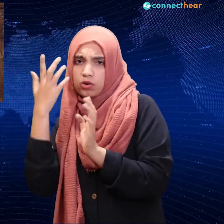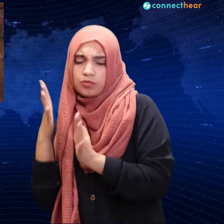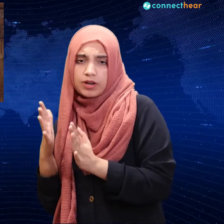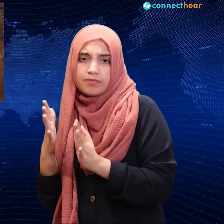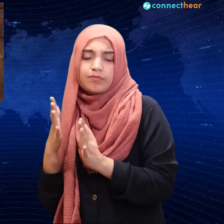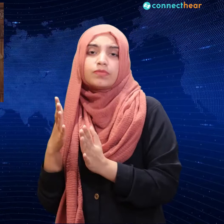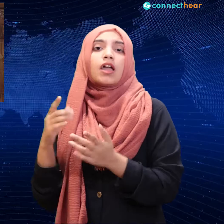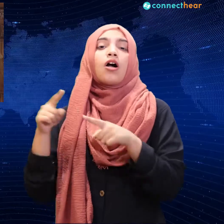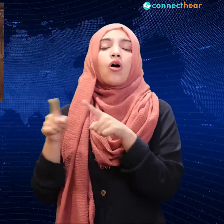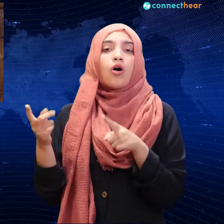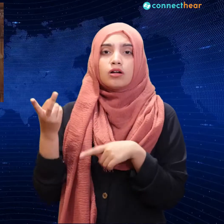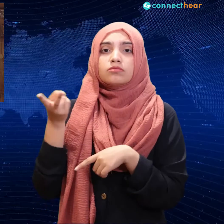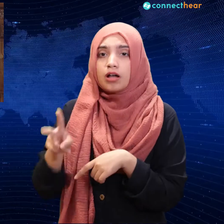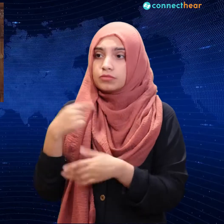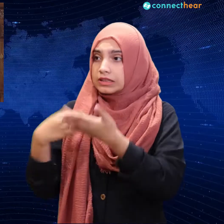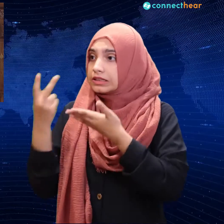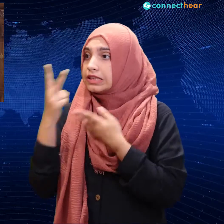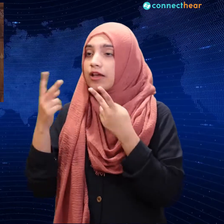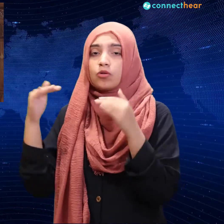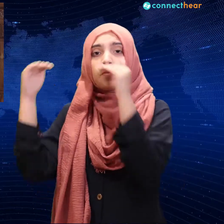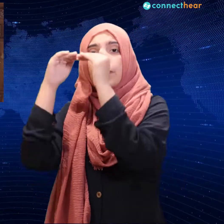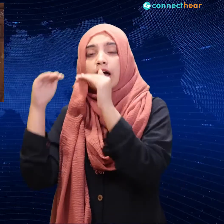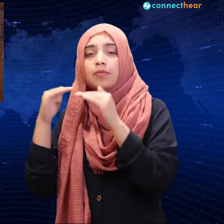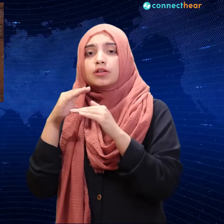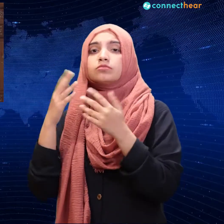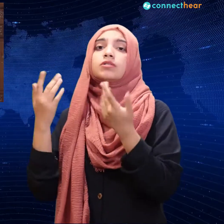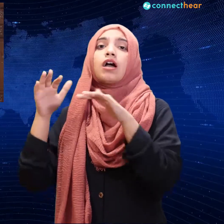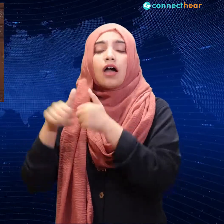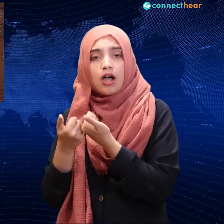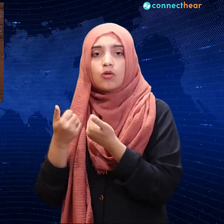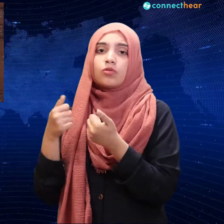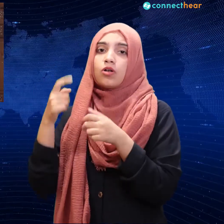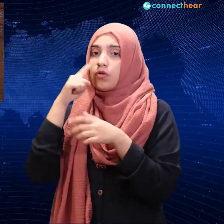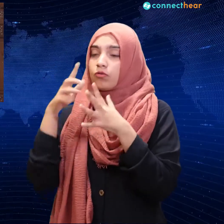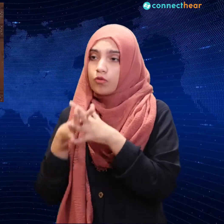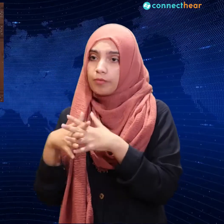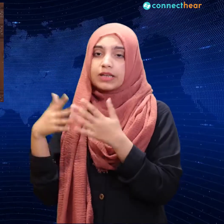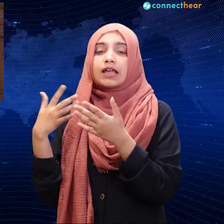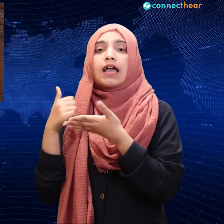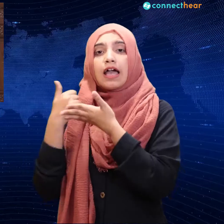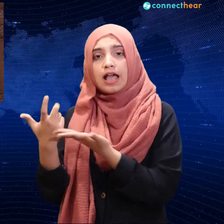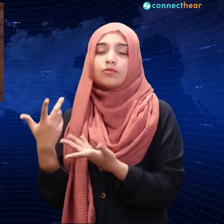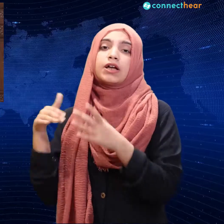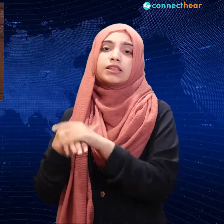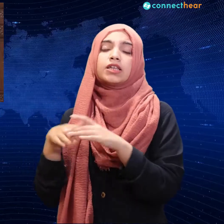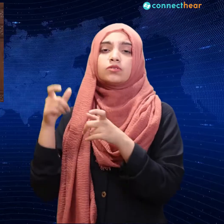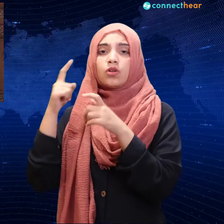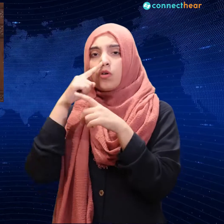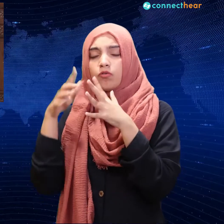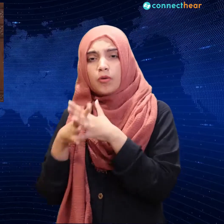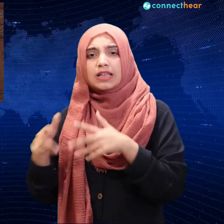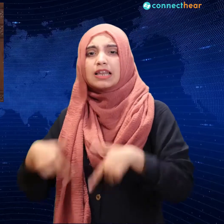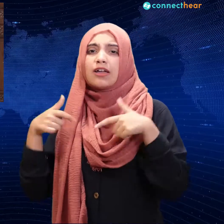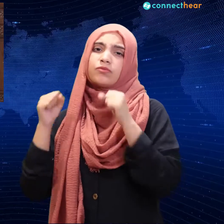about more inclusivity, about their rights. We know women first-hand experience, women are too frightened to come out of their homes, they're